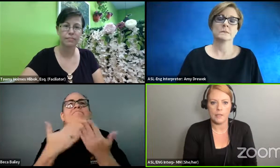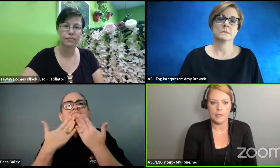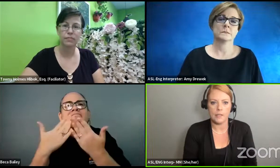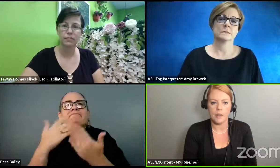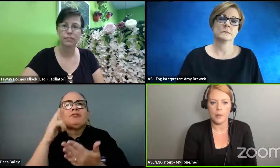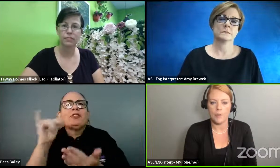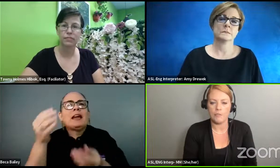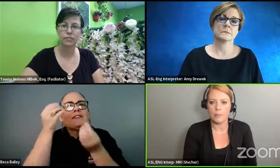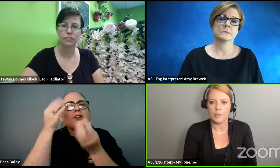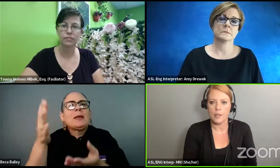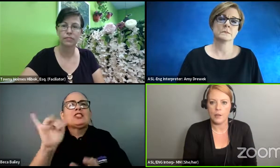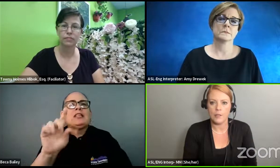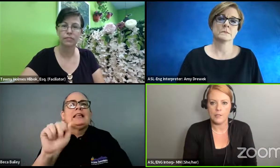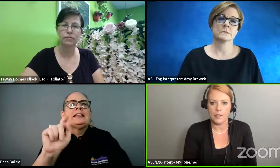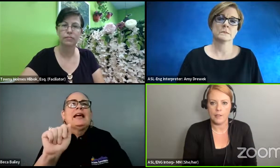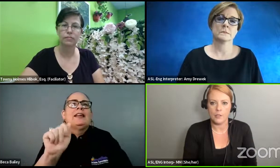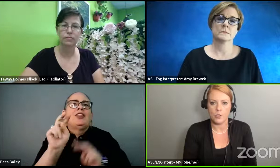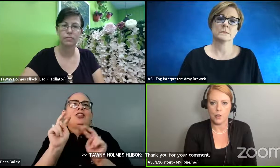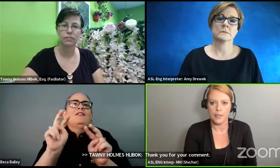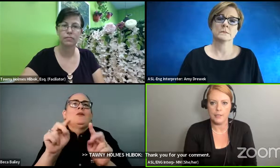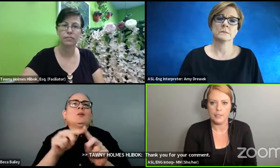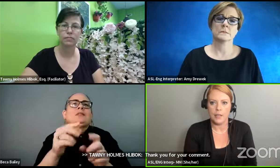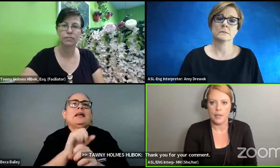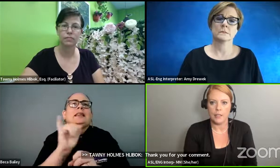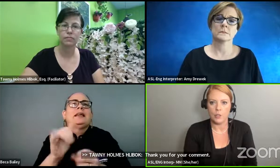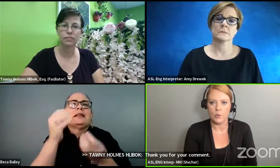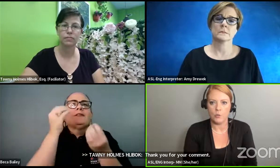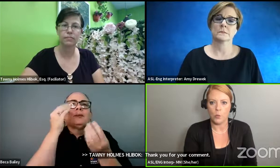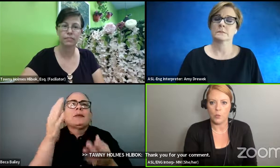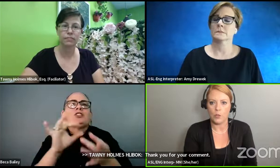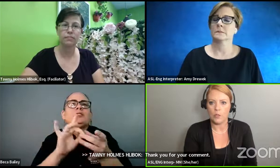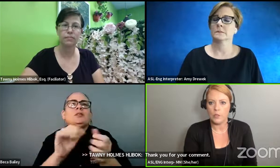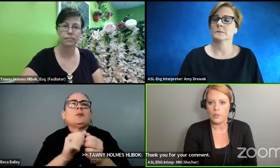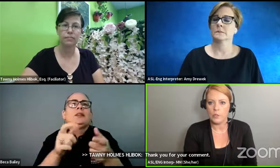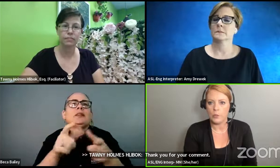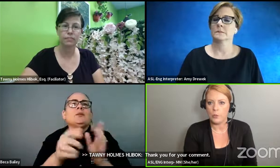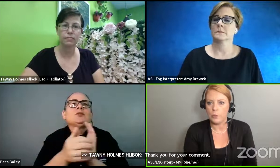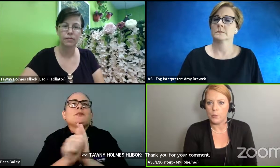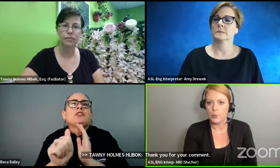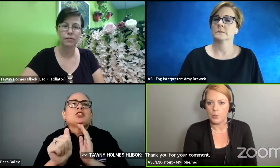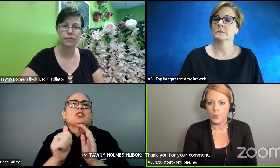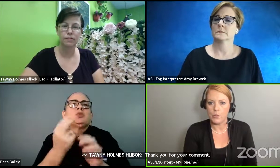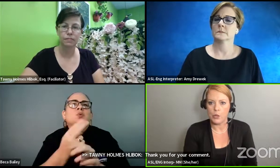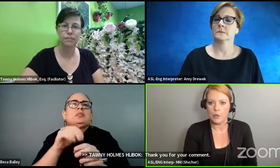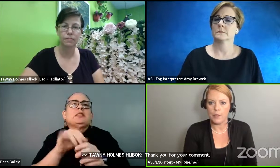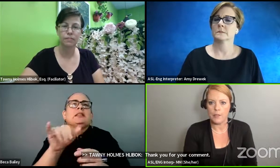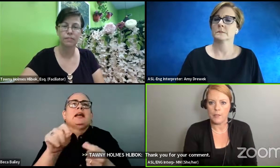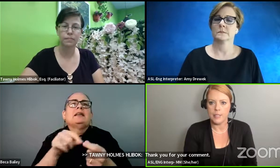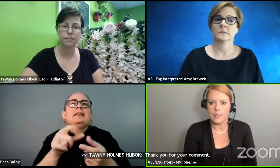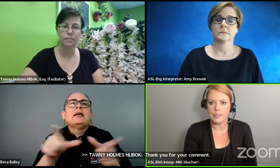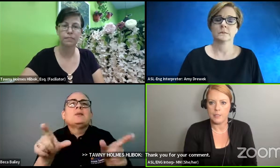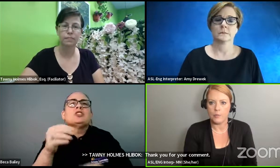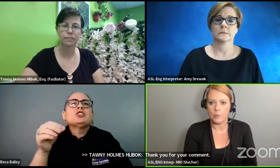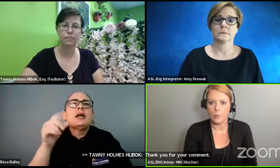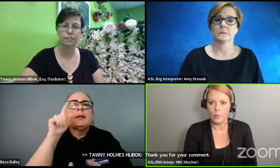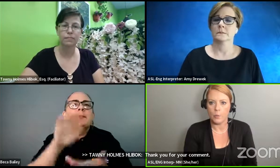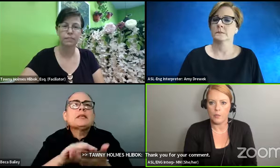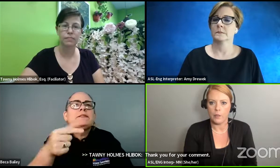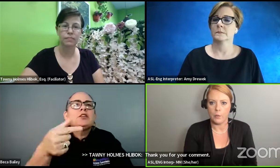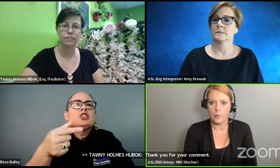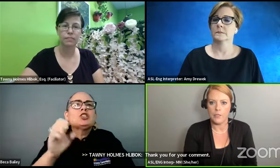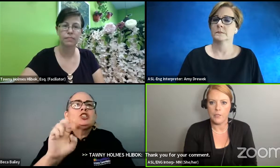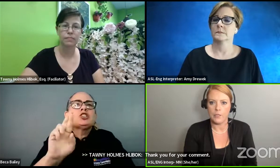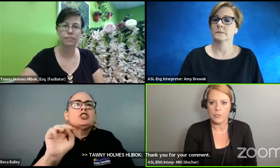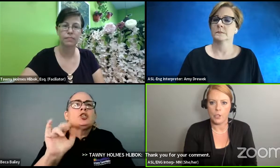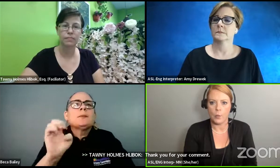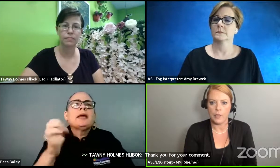Okay, I see a comment from Sarah saying that's great. I look forward to you sharing the data report with